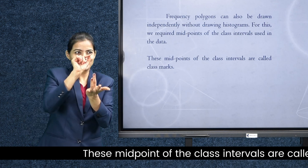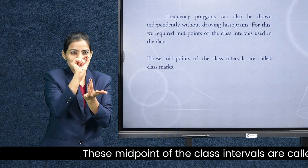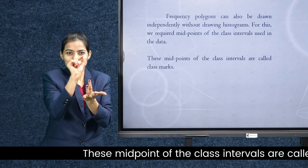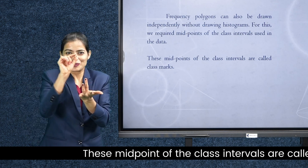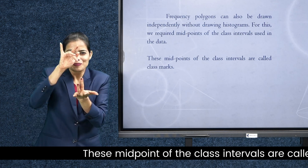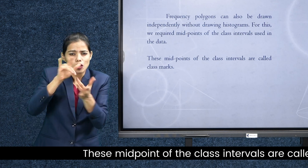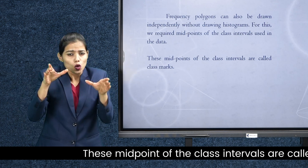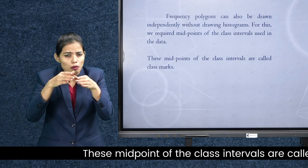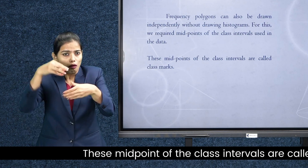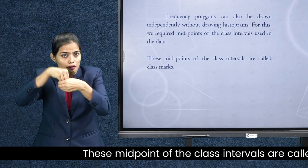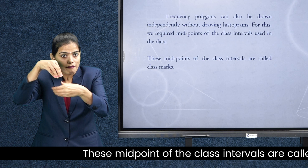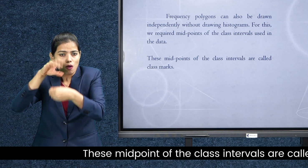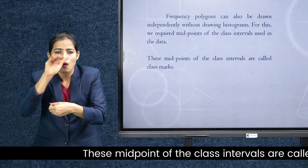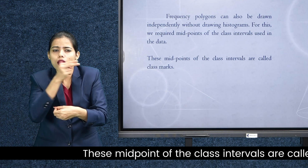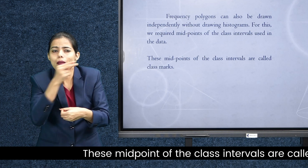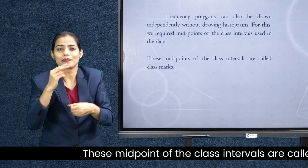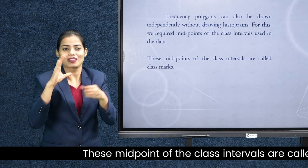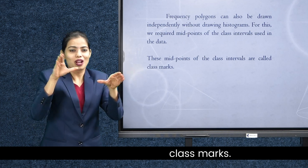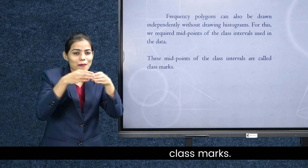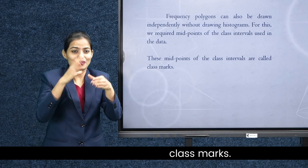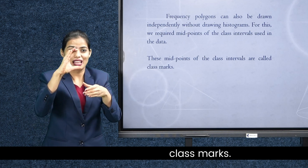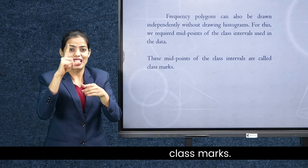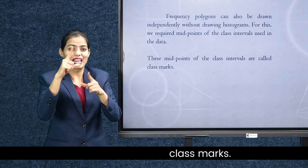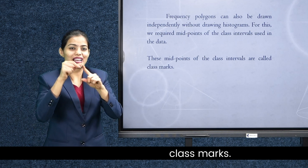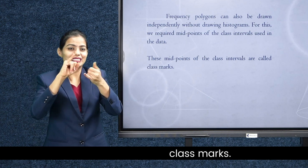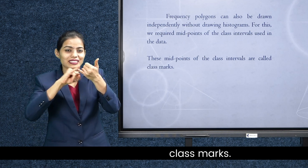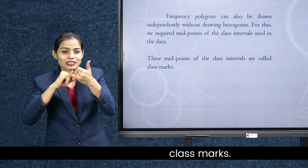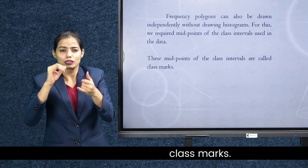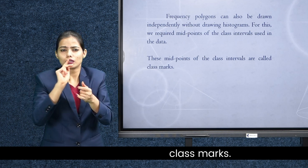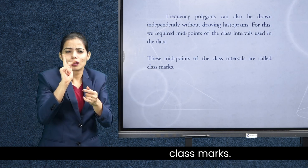These midpoint of the class intervals are called class marks.